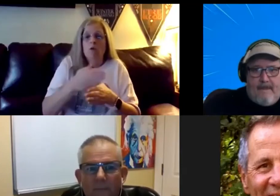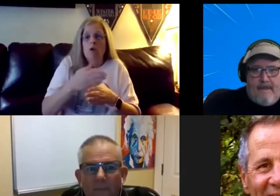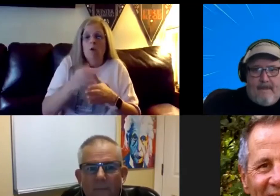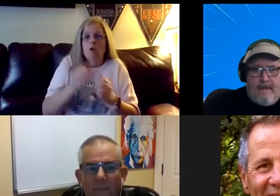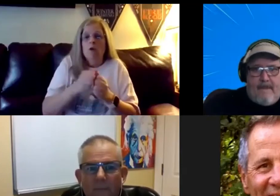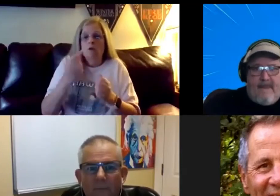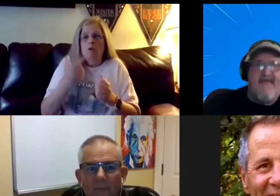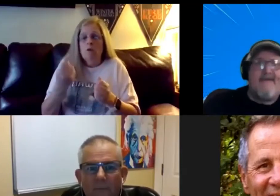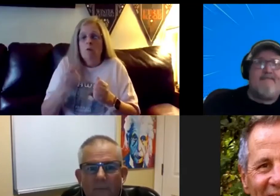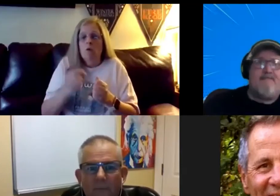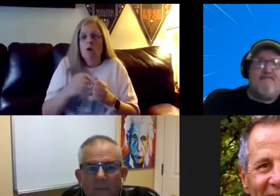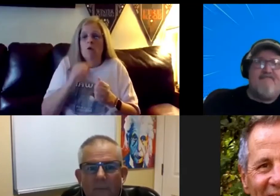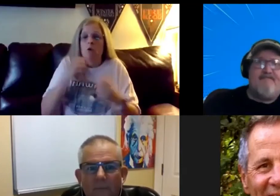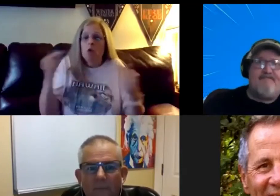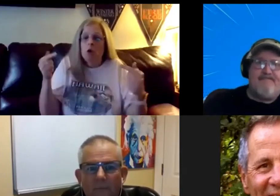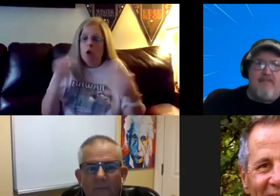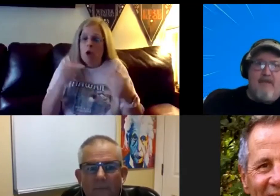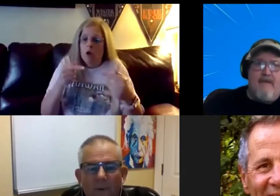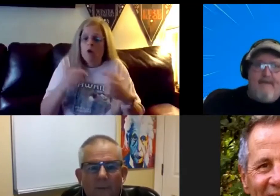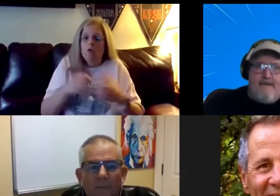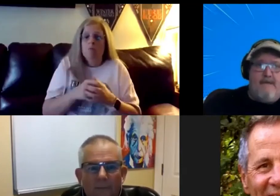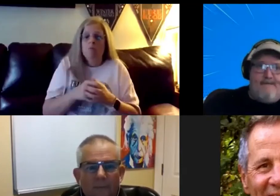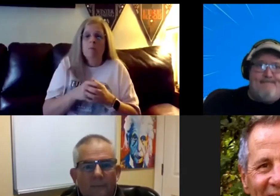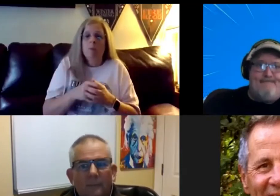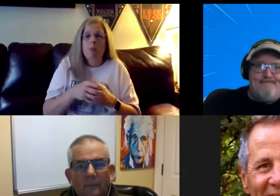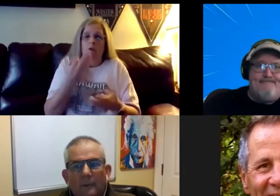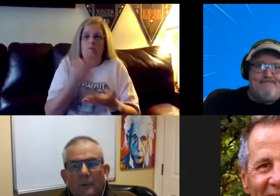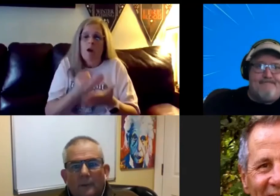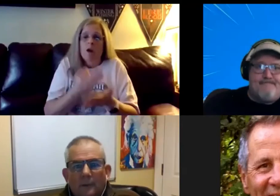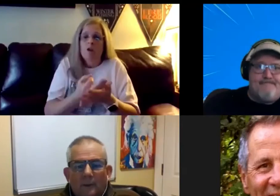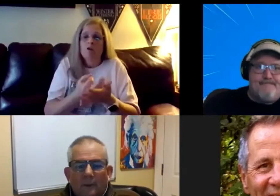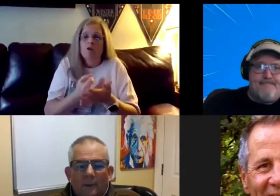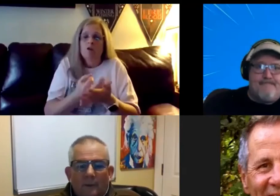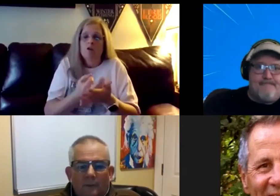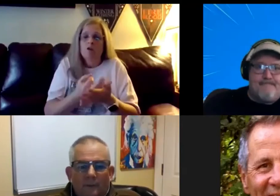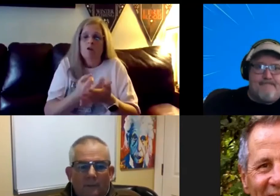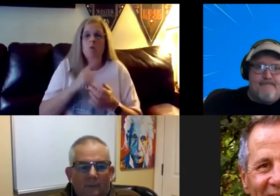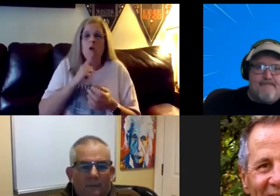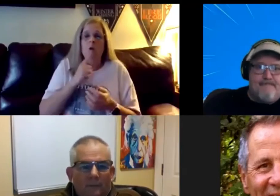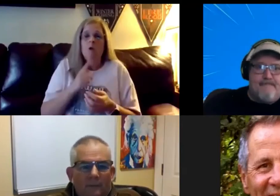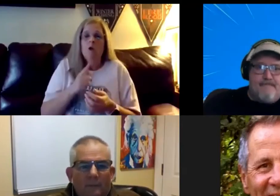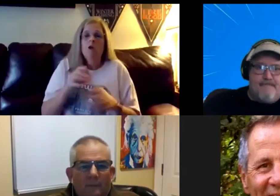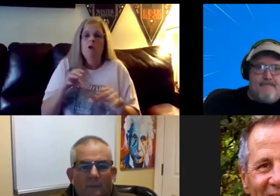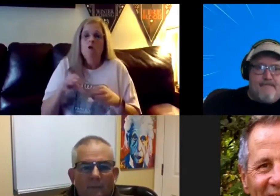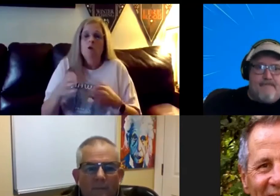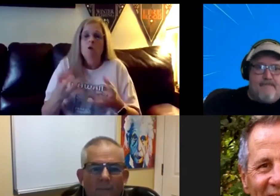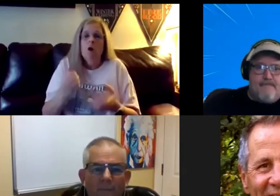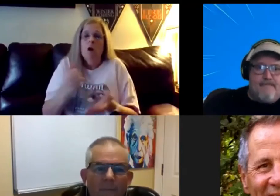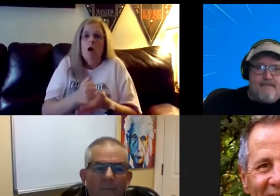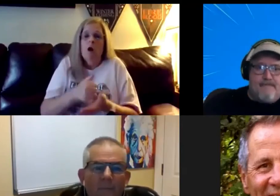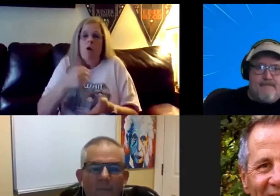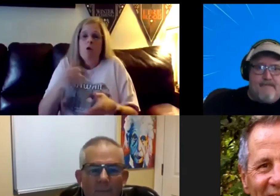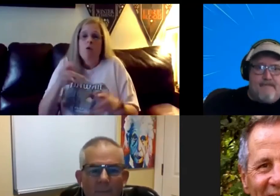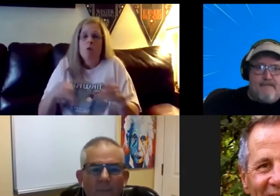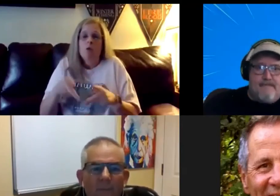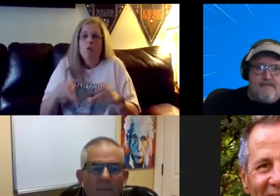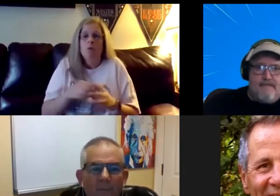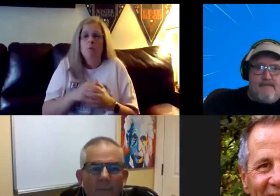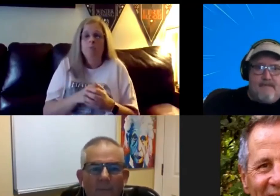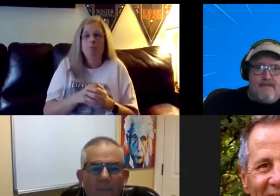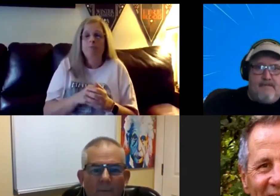they're going to get hurt financially. We really do want to help other people. And so